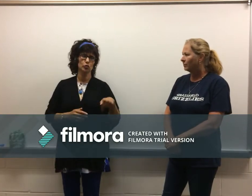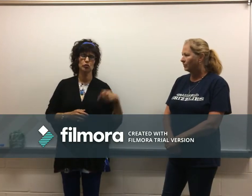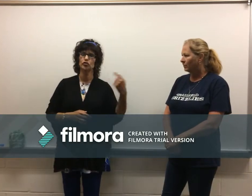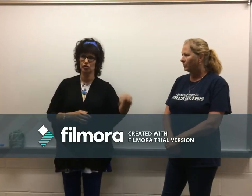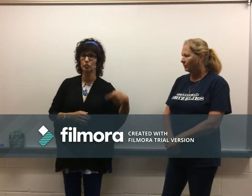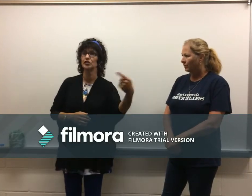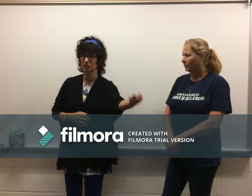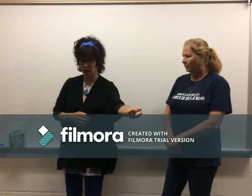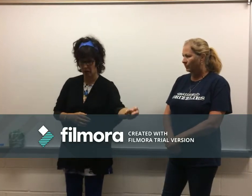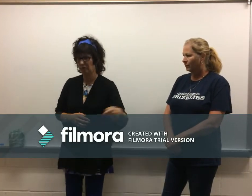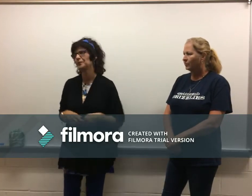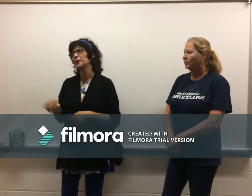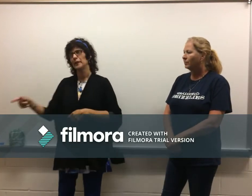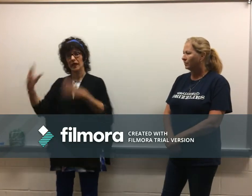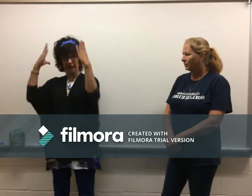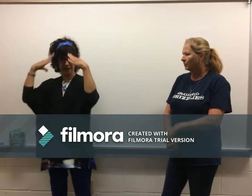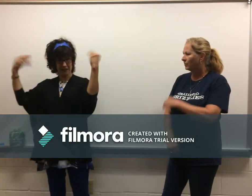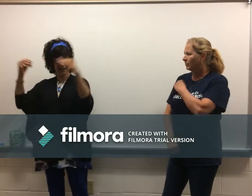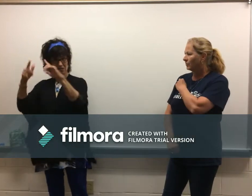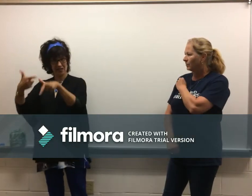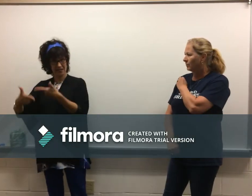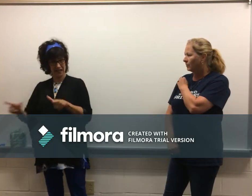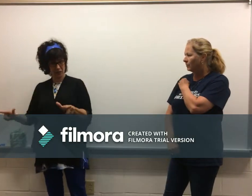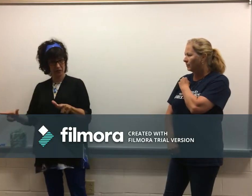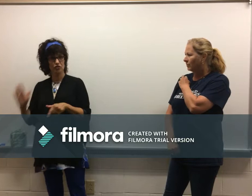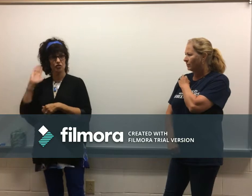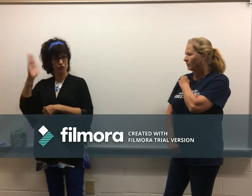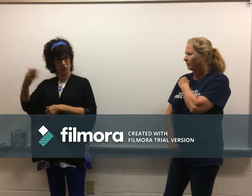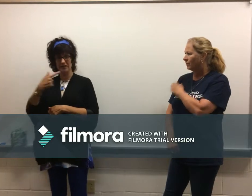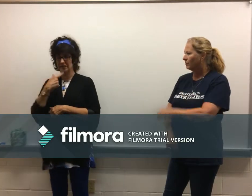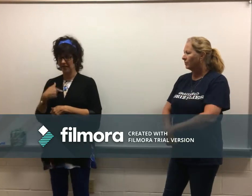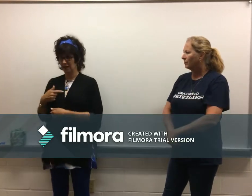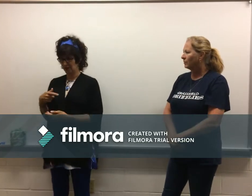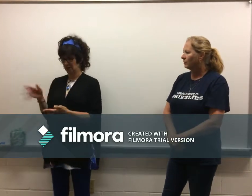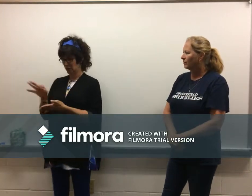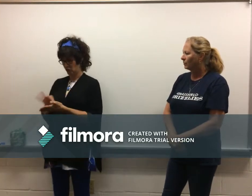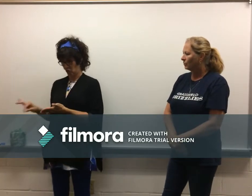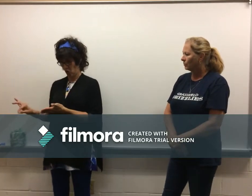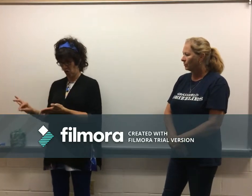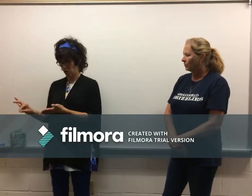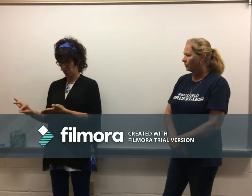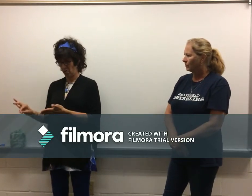school students go. In Dutch Sign Language, you would say